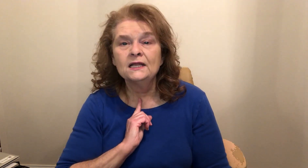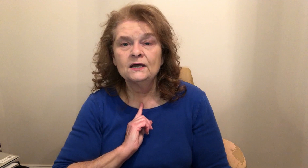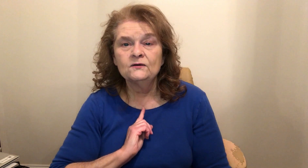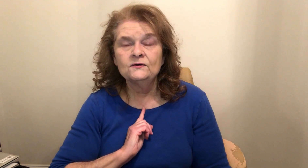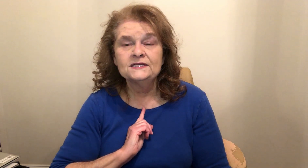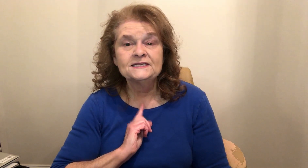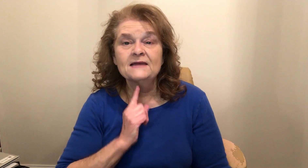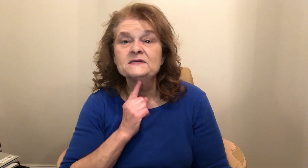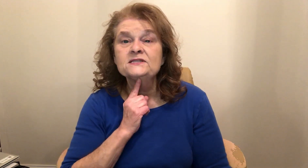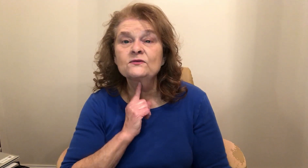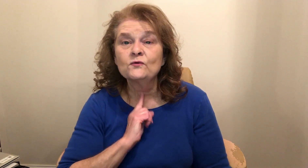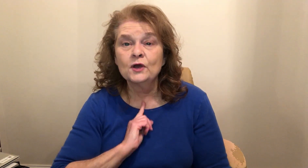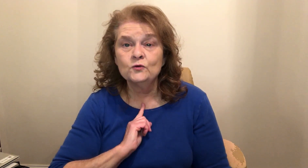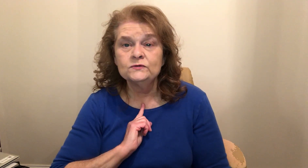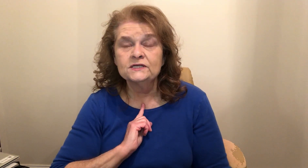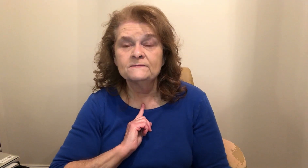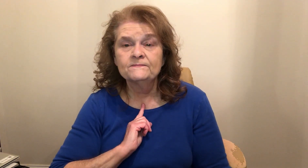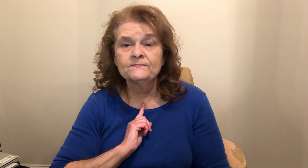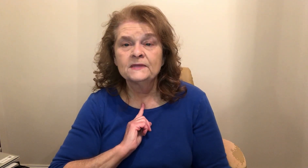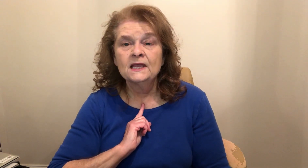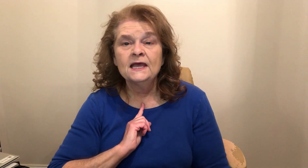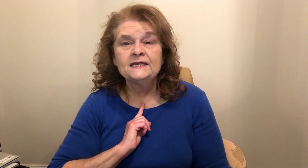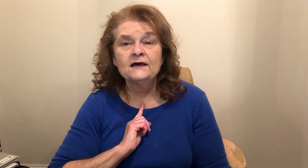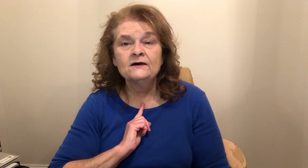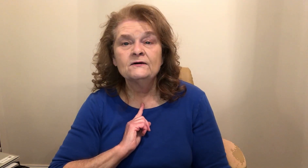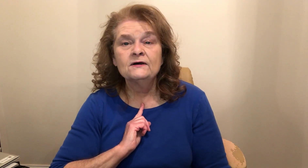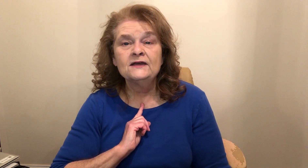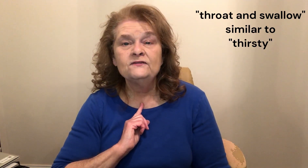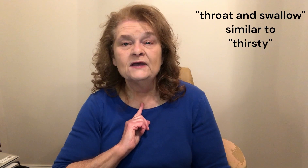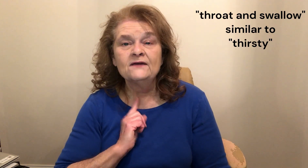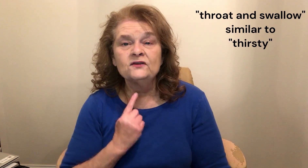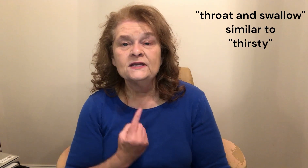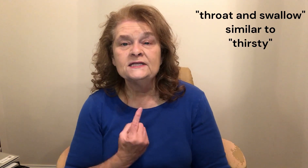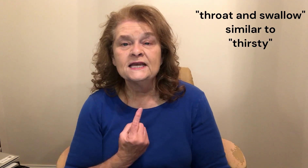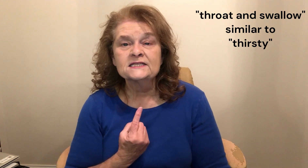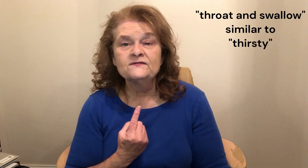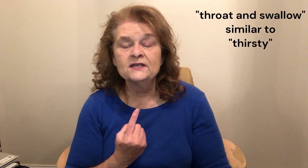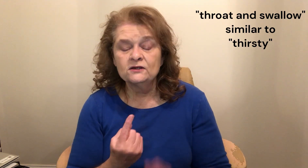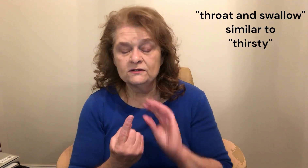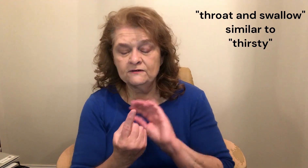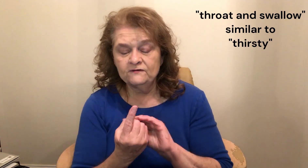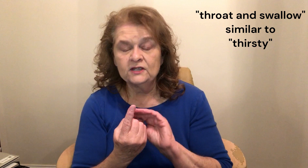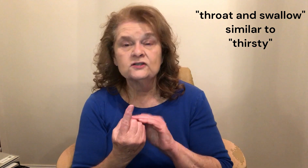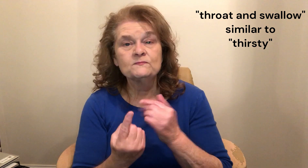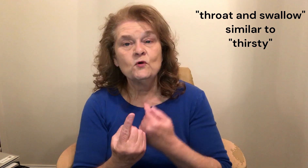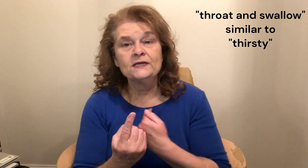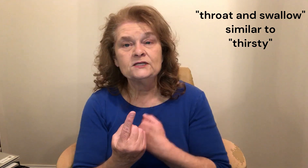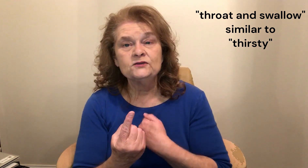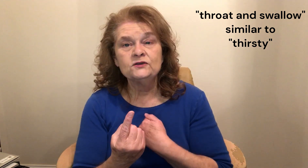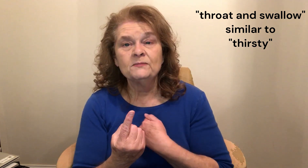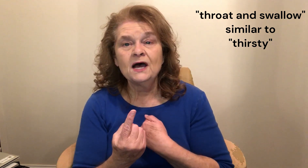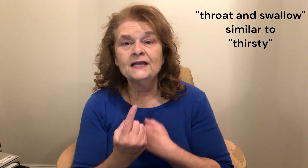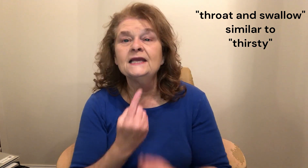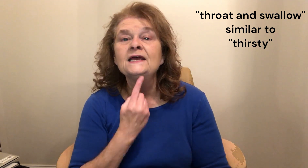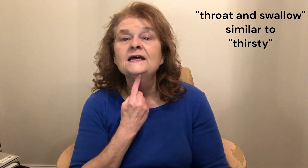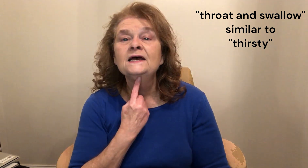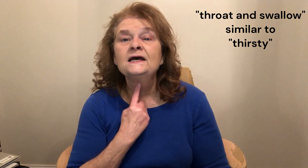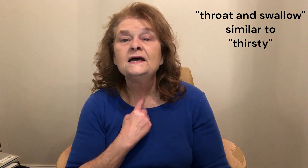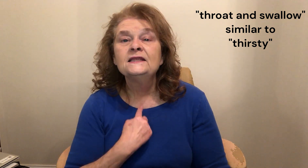Swallow, same as throat. Now, if you have your index finger, your fingers pointing to your body,